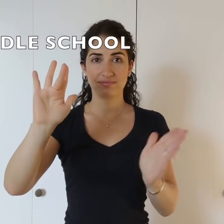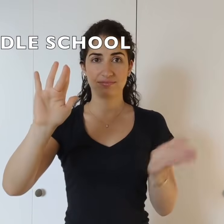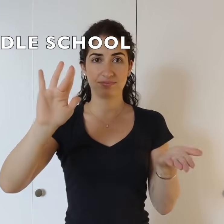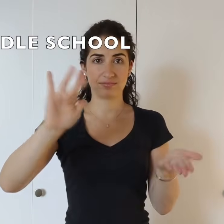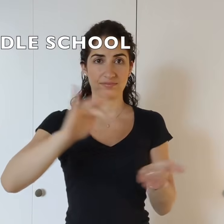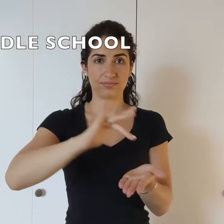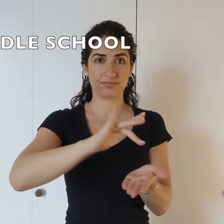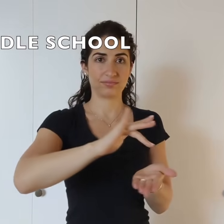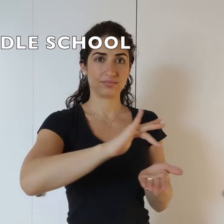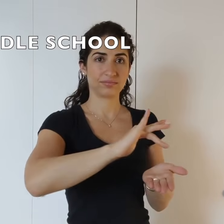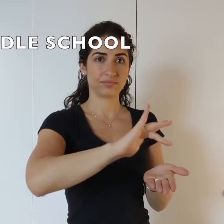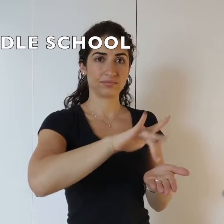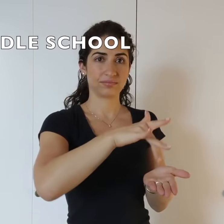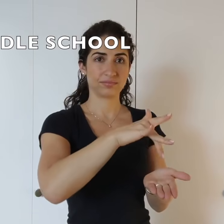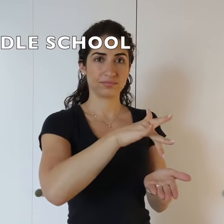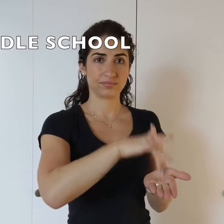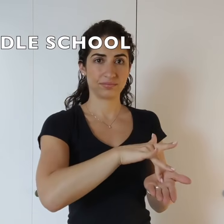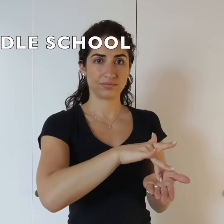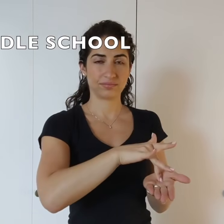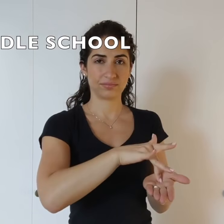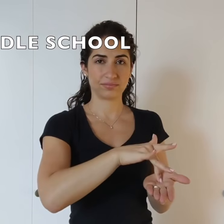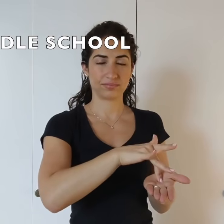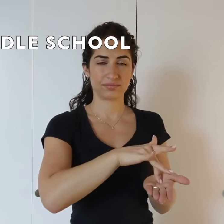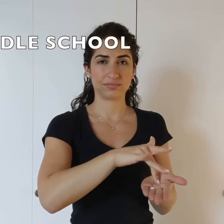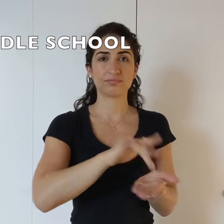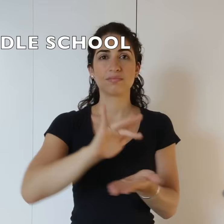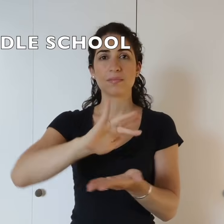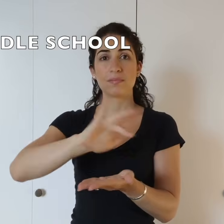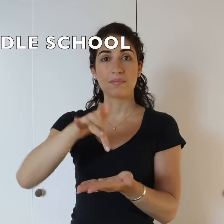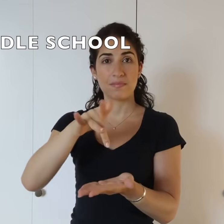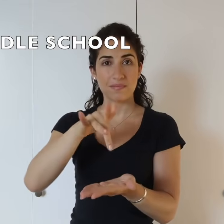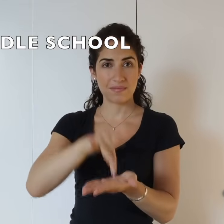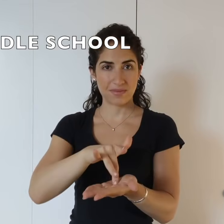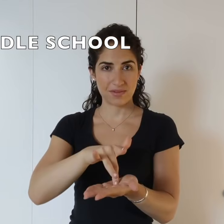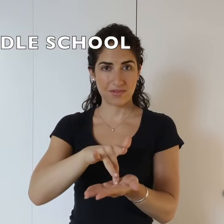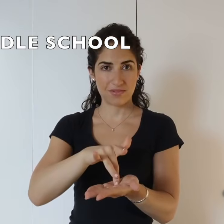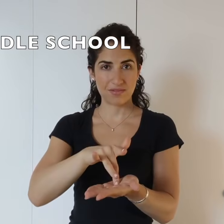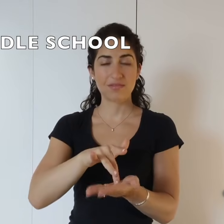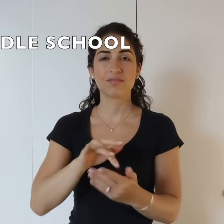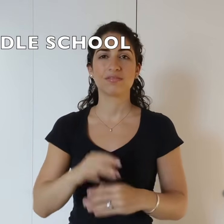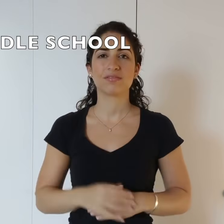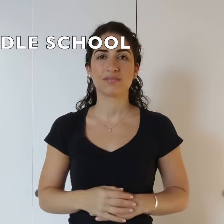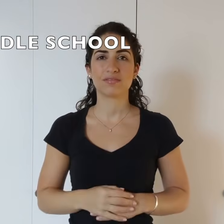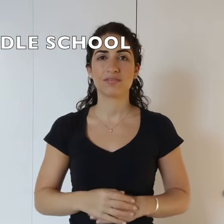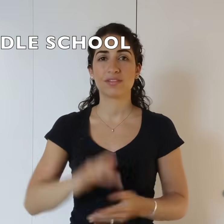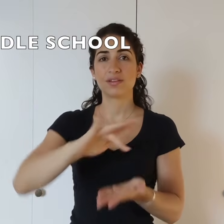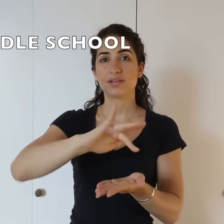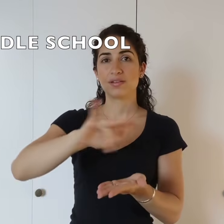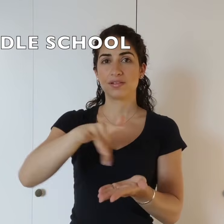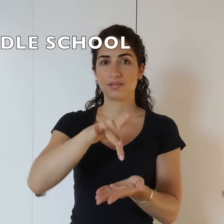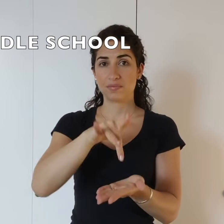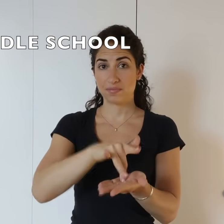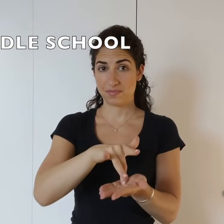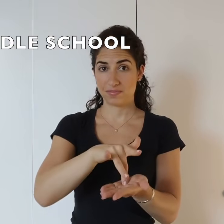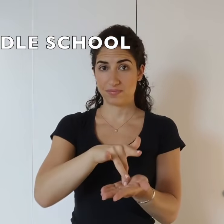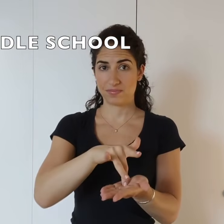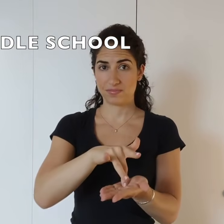so the middle finger circles and goes down on the palm, middle school.